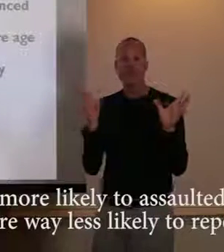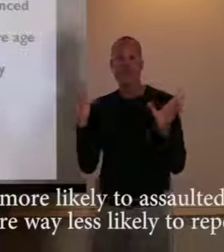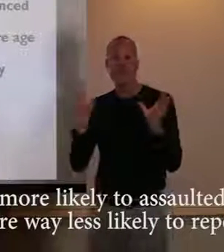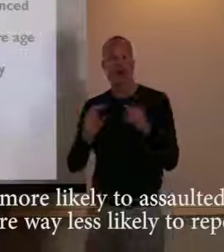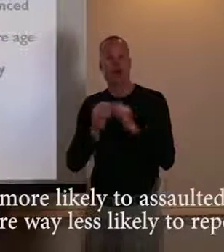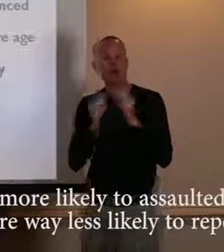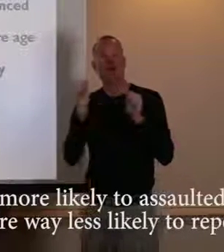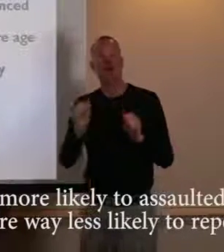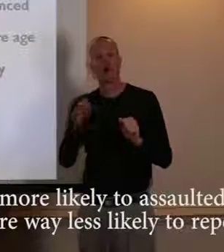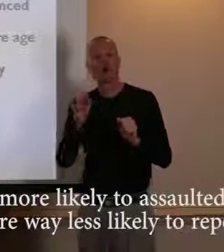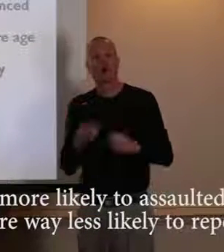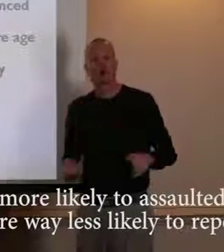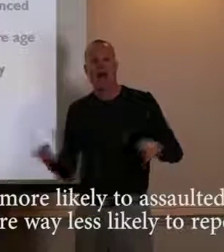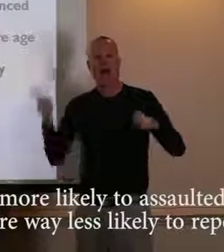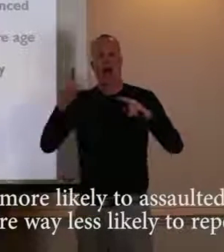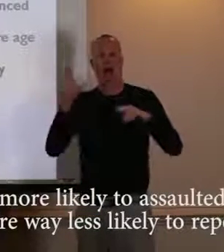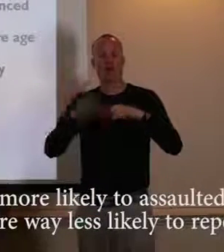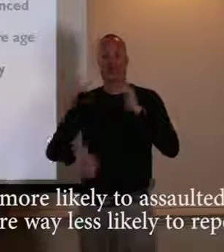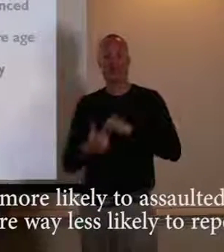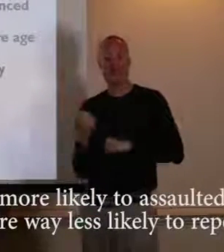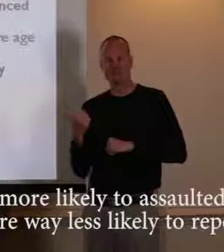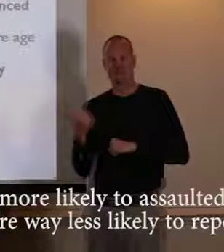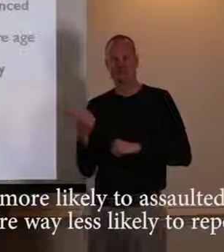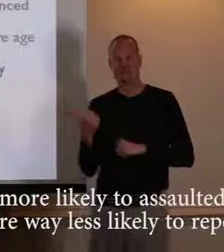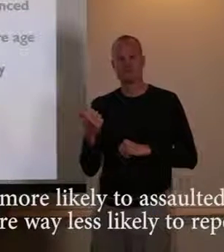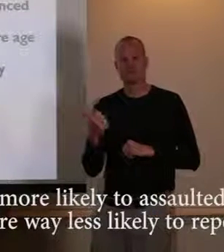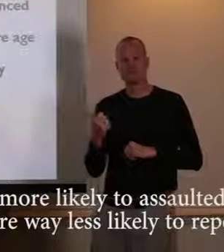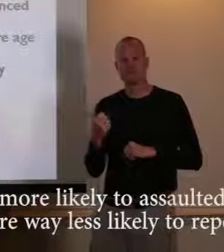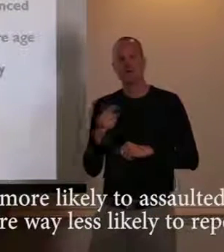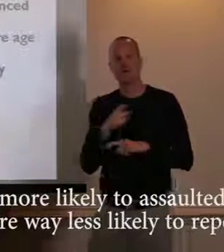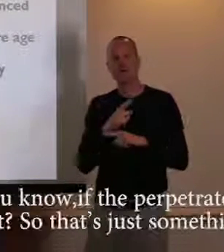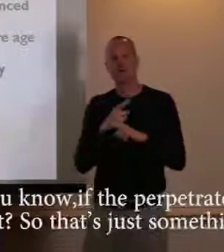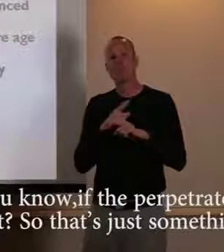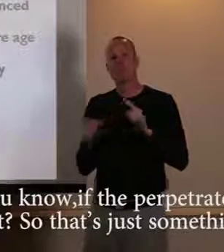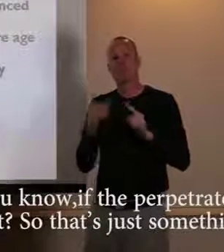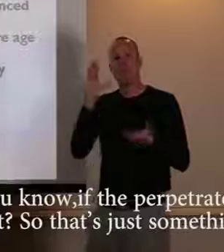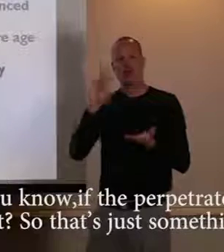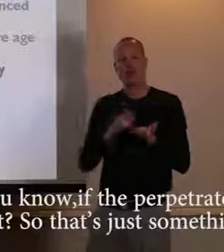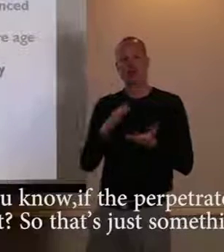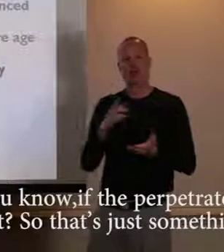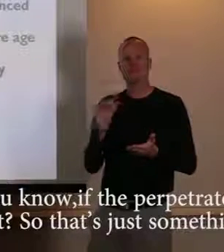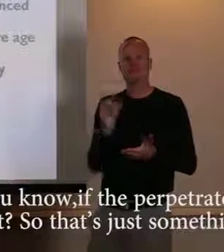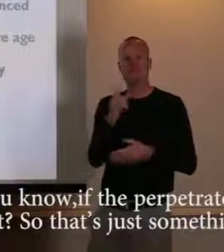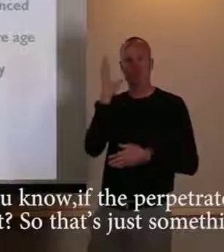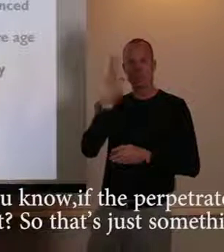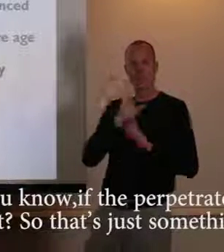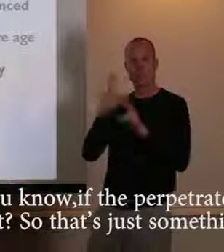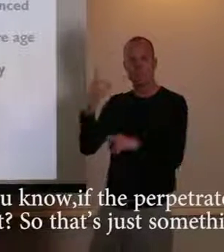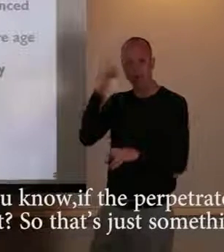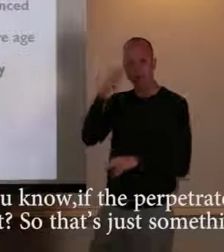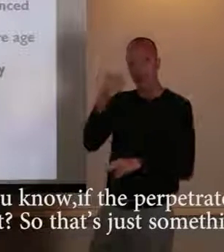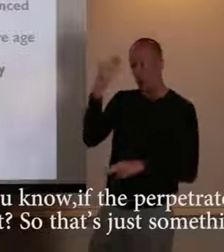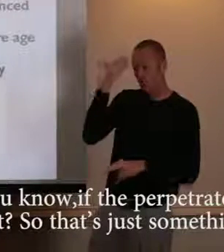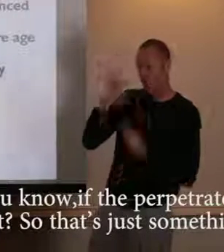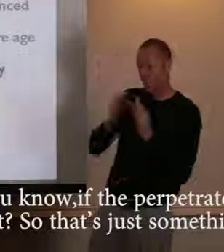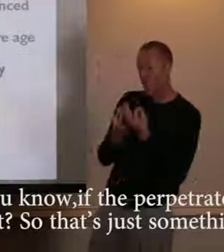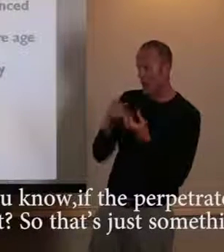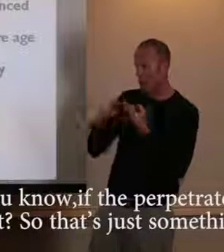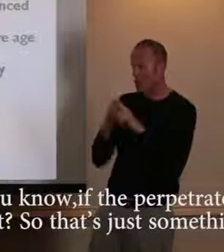to be assaulted by someone that you know, you are way less likely to report an assault of someone that you know, if the perpetrator is someone that